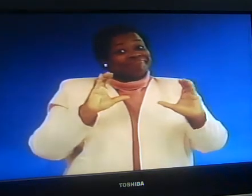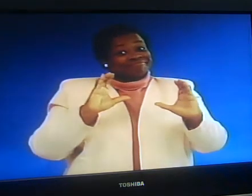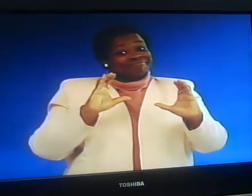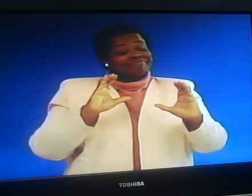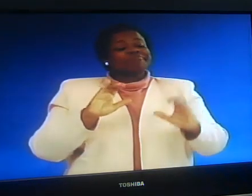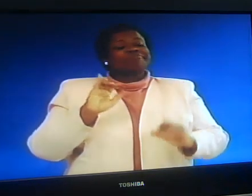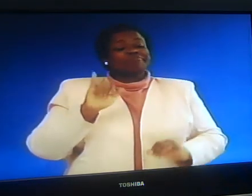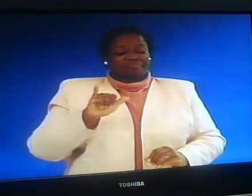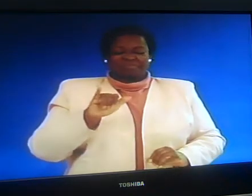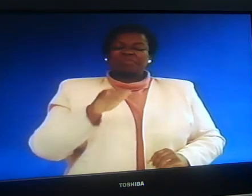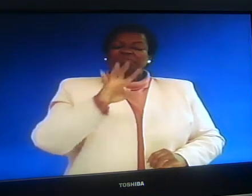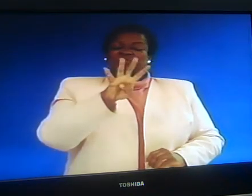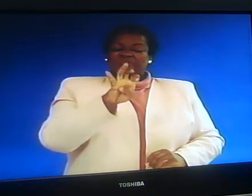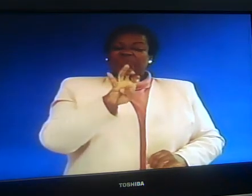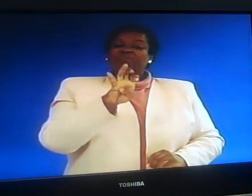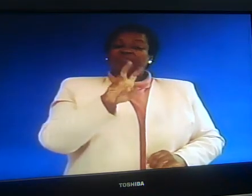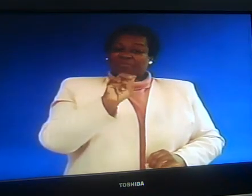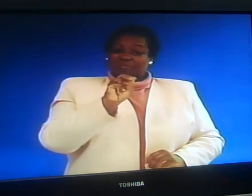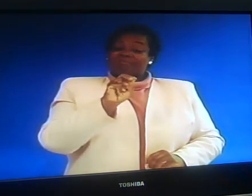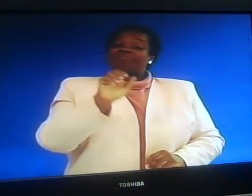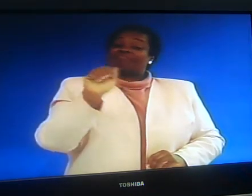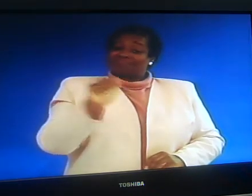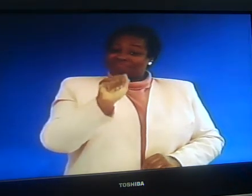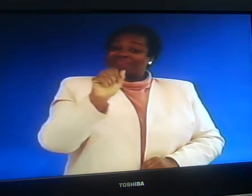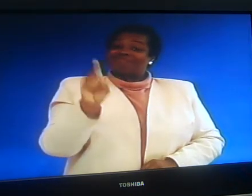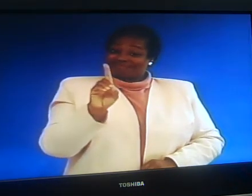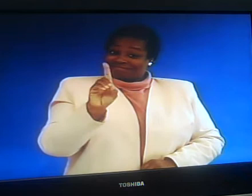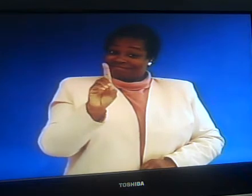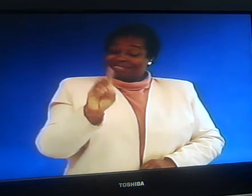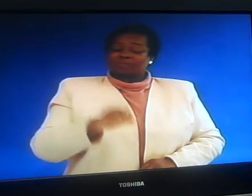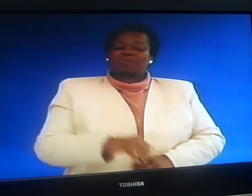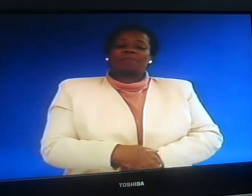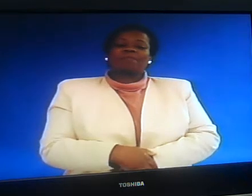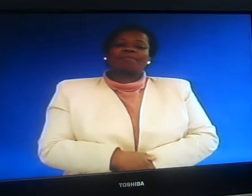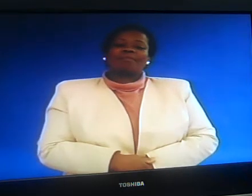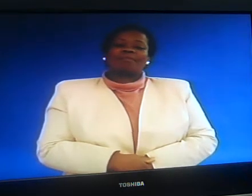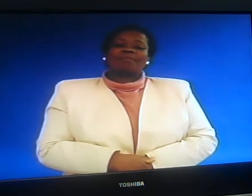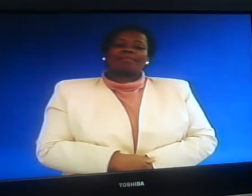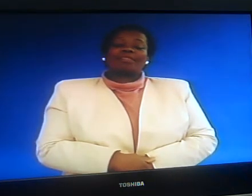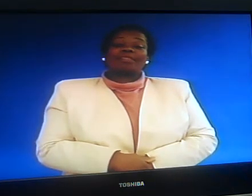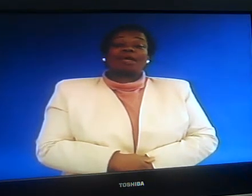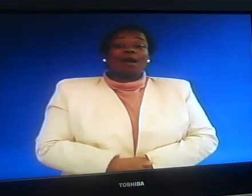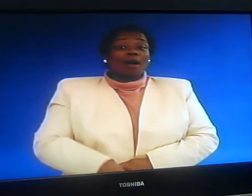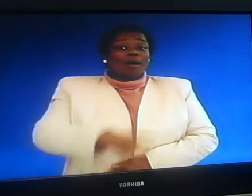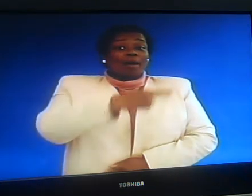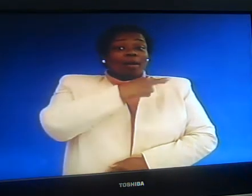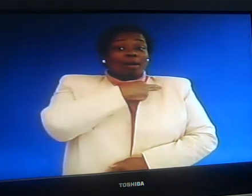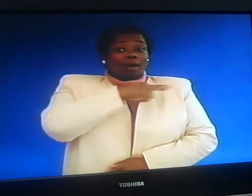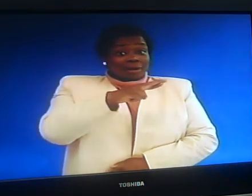the use of sign language in ASL was best for teaching children.